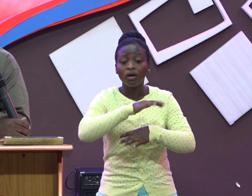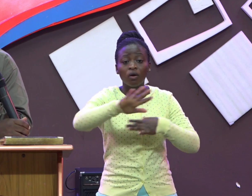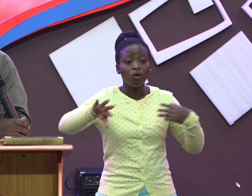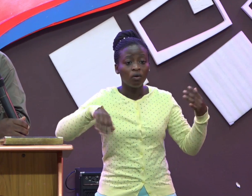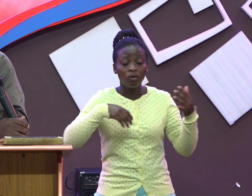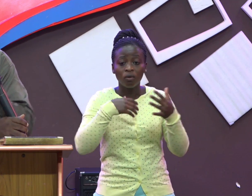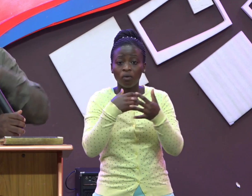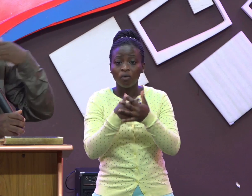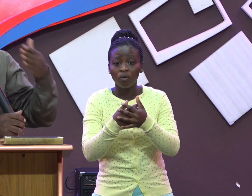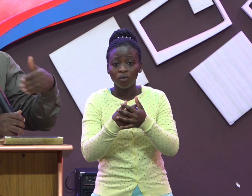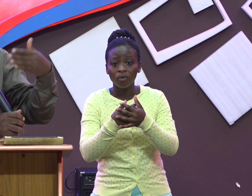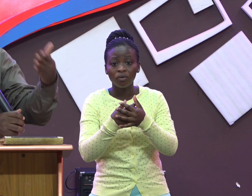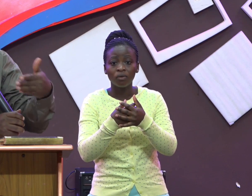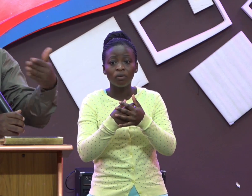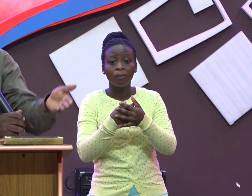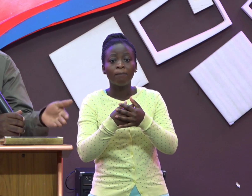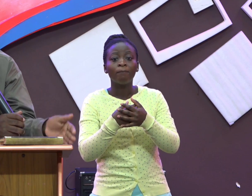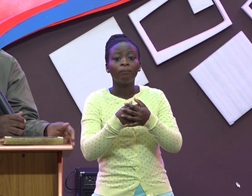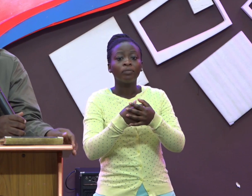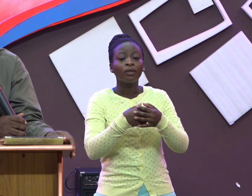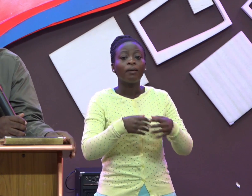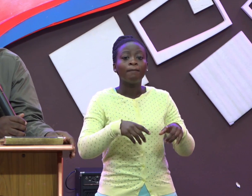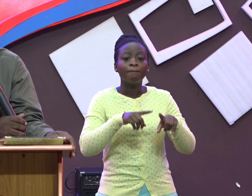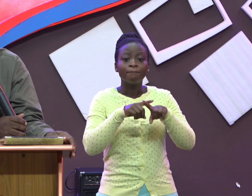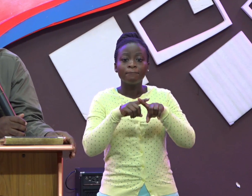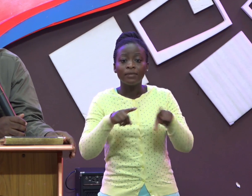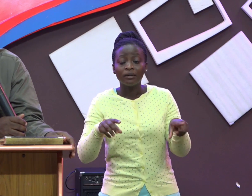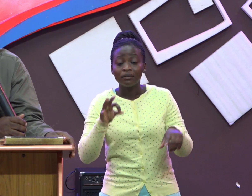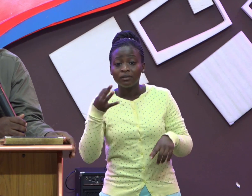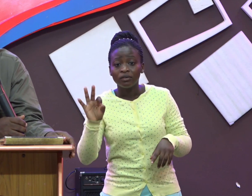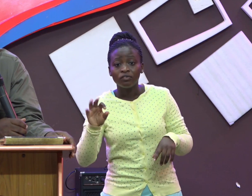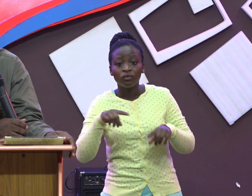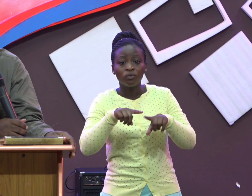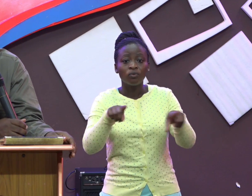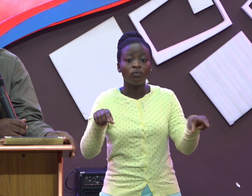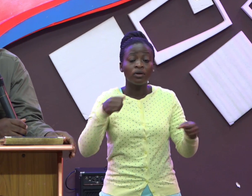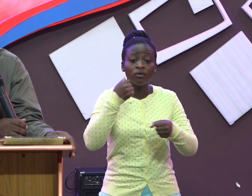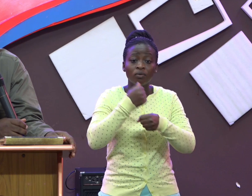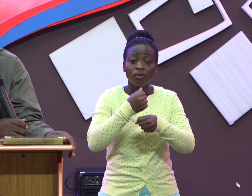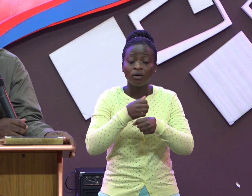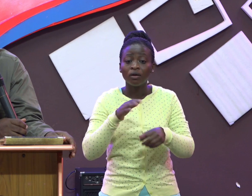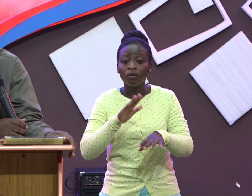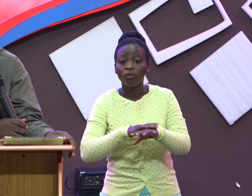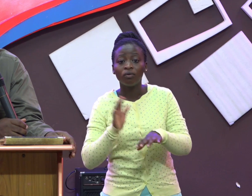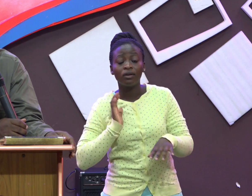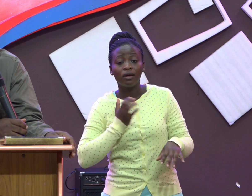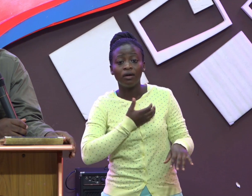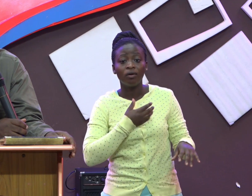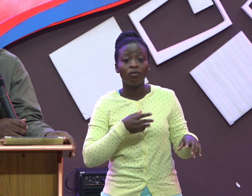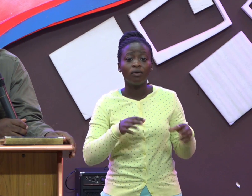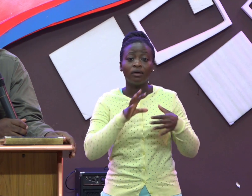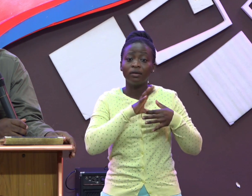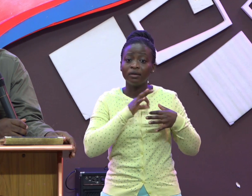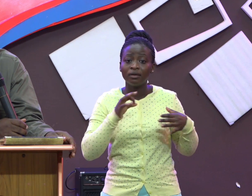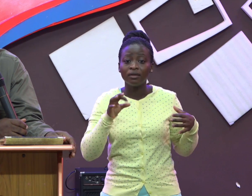omuntu wafe w'omunda. Olwebyo ebibala biba automatic. Then those fruits will be automatic. Okwagala tebakama kukame. Love is not